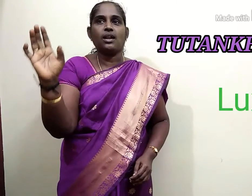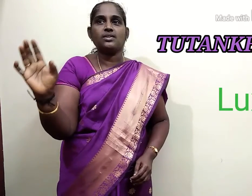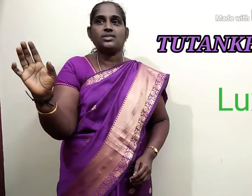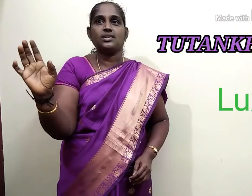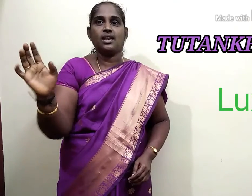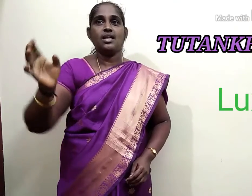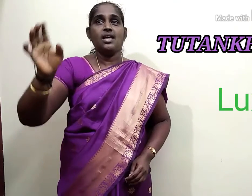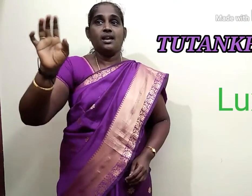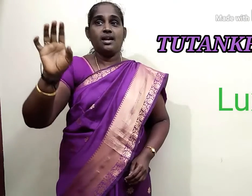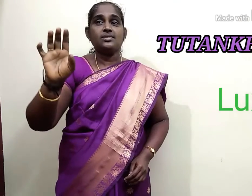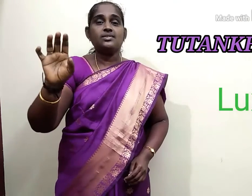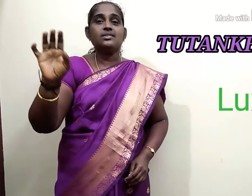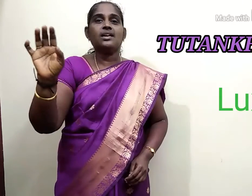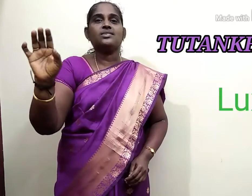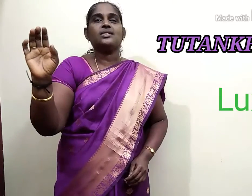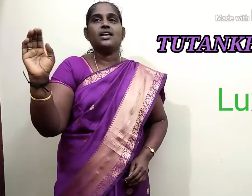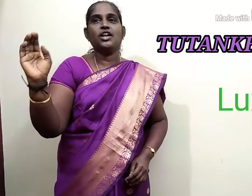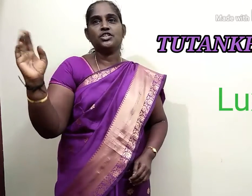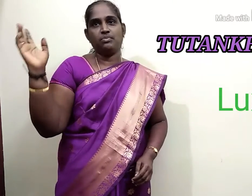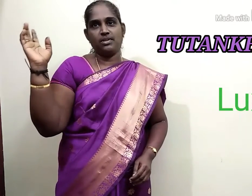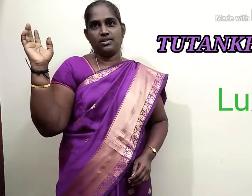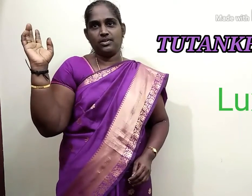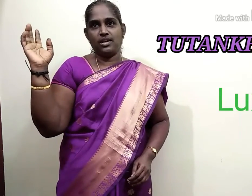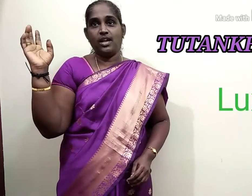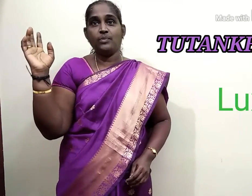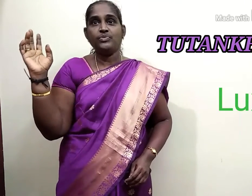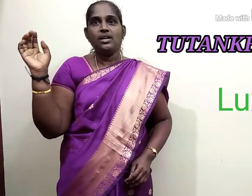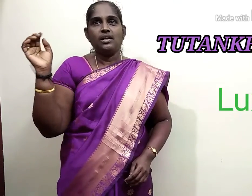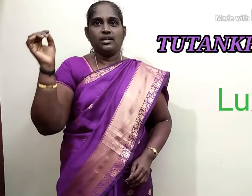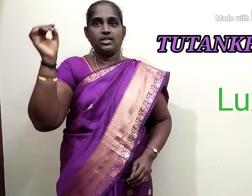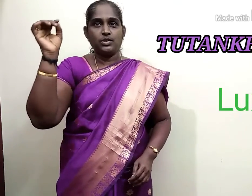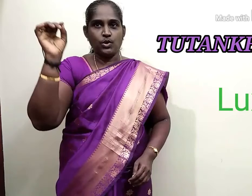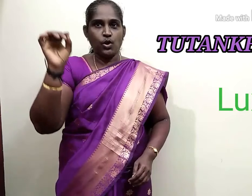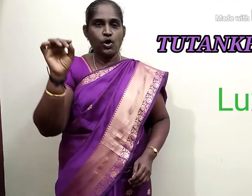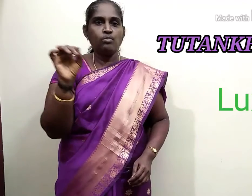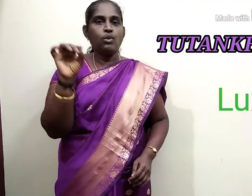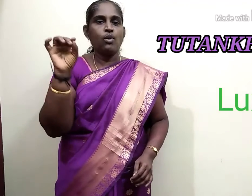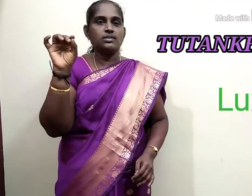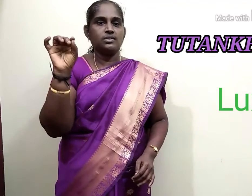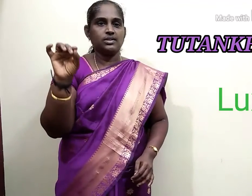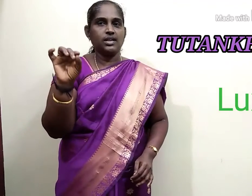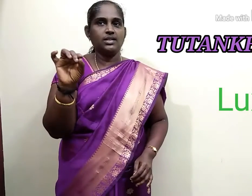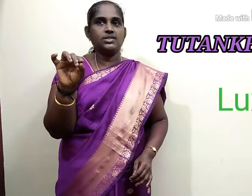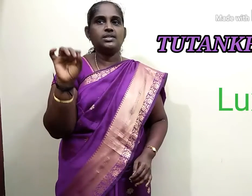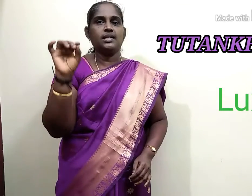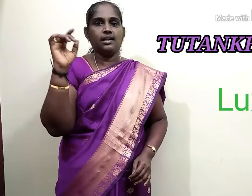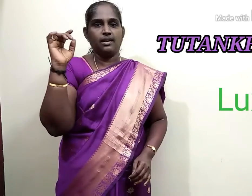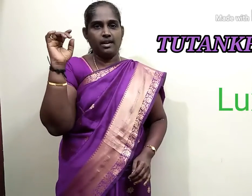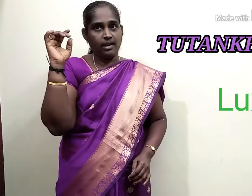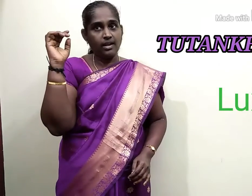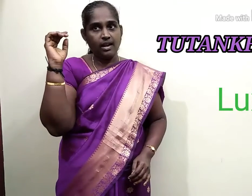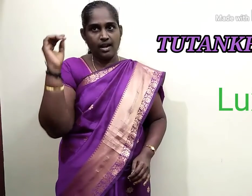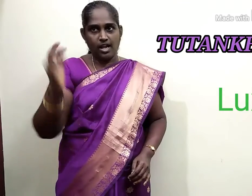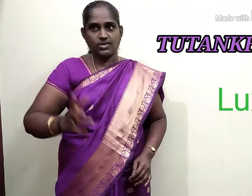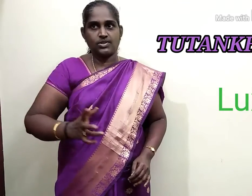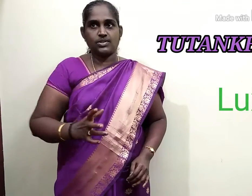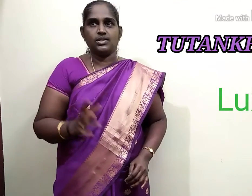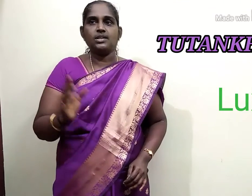L-U-X-O-R, Luxor. Luxor is in Egypt. Okay, his tomb was located near Luxor